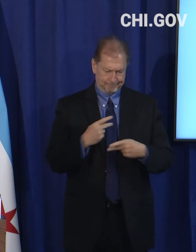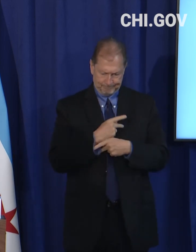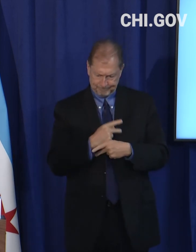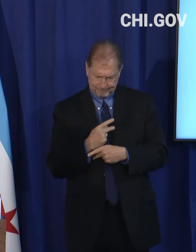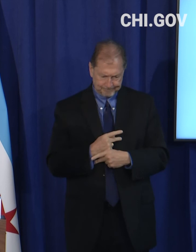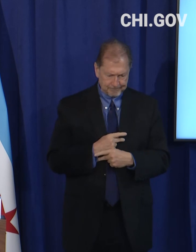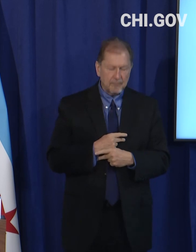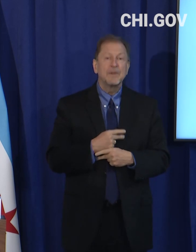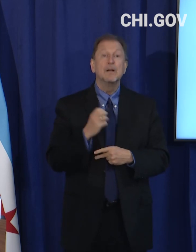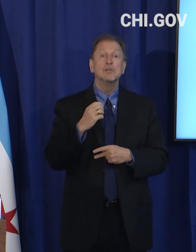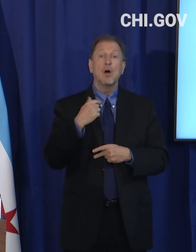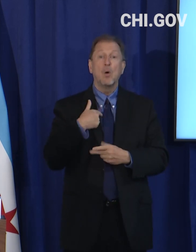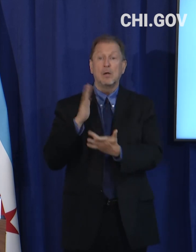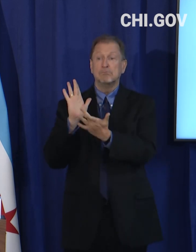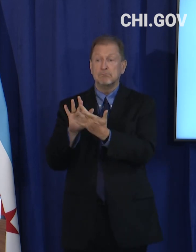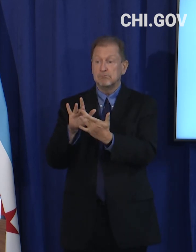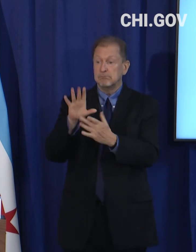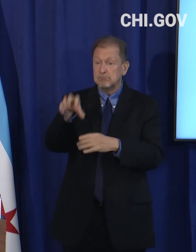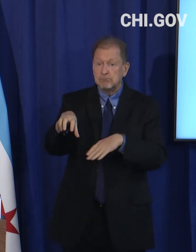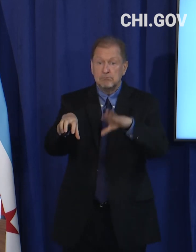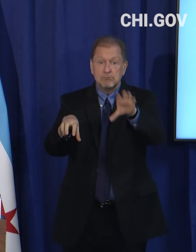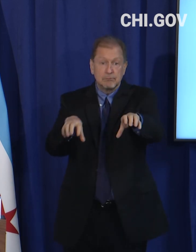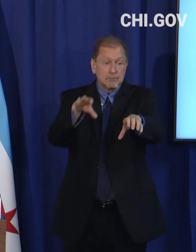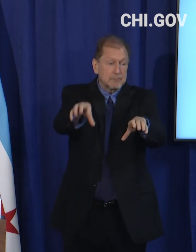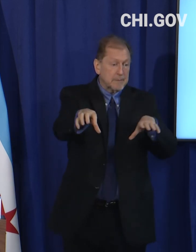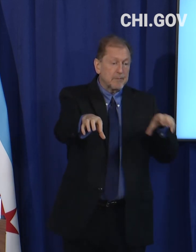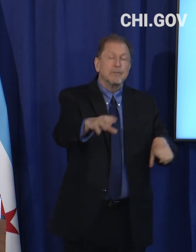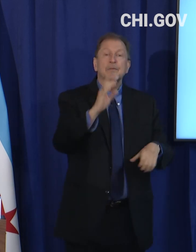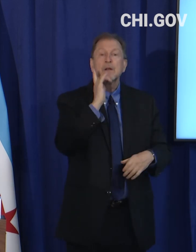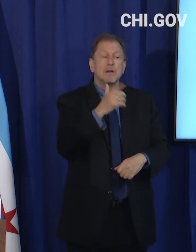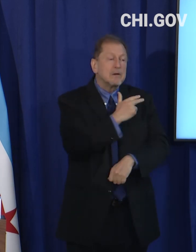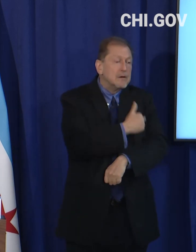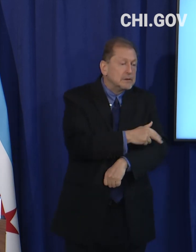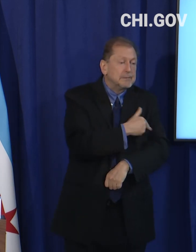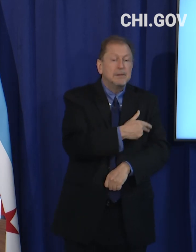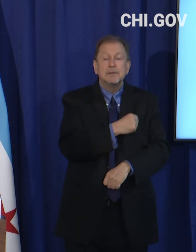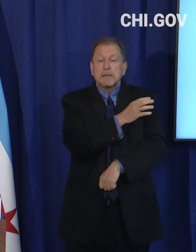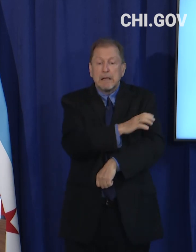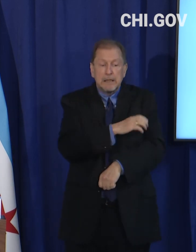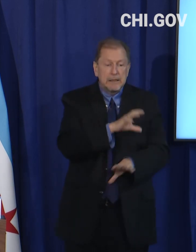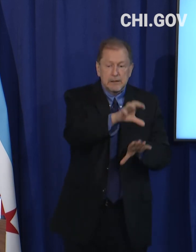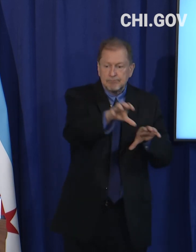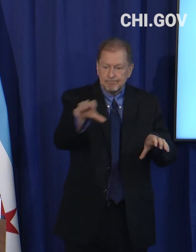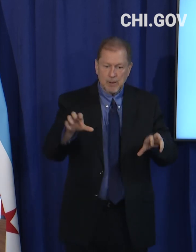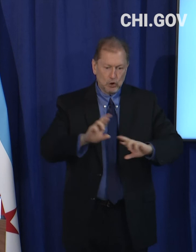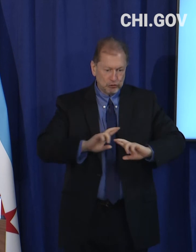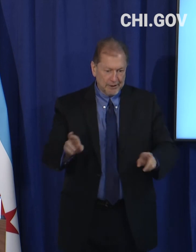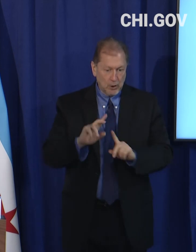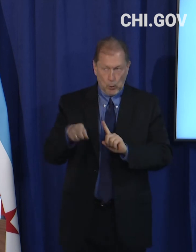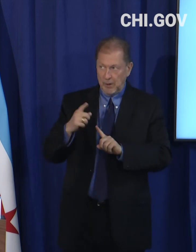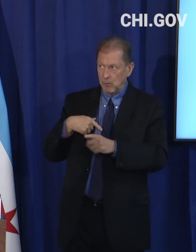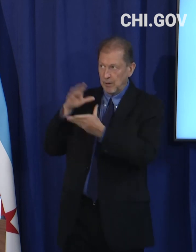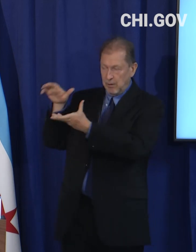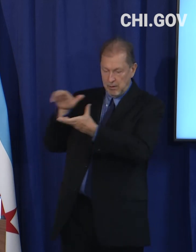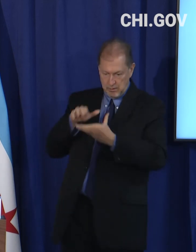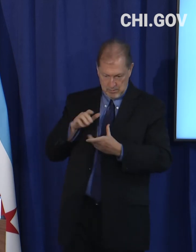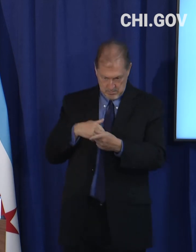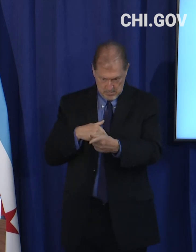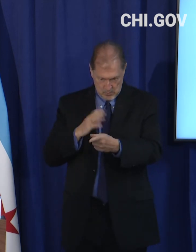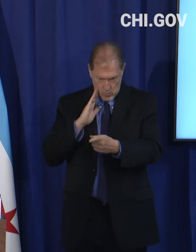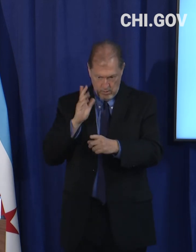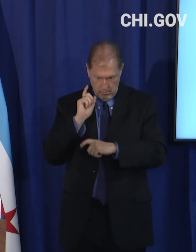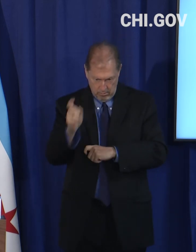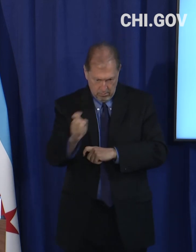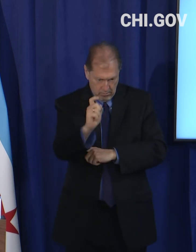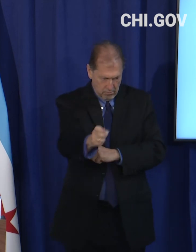for quick distribution when a vaccine came online. And as we speak, our Department of Public Health is working with partners at